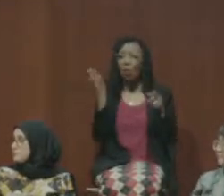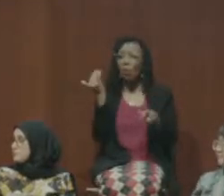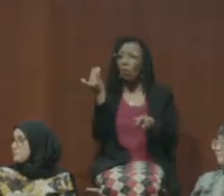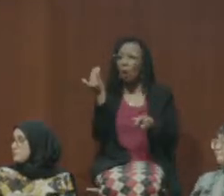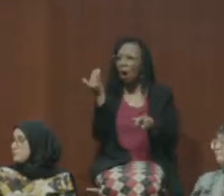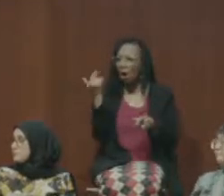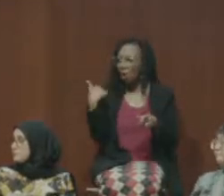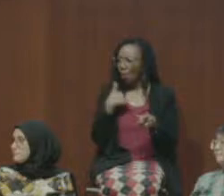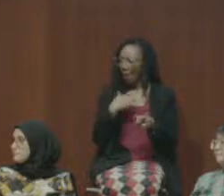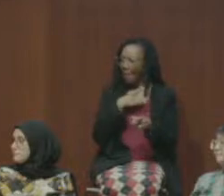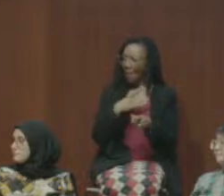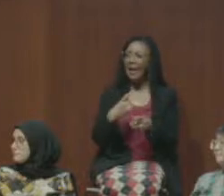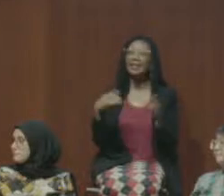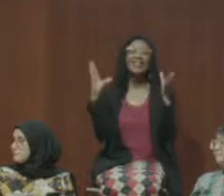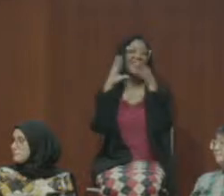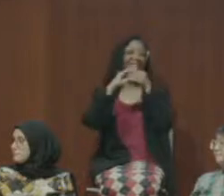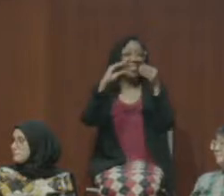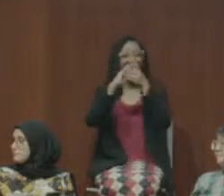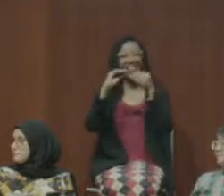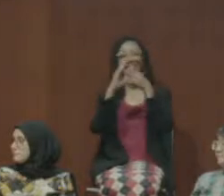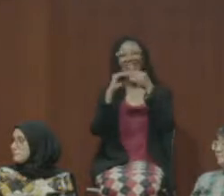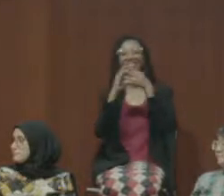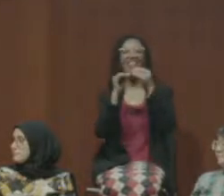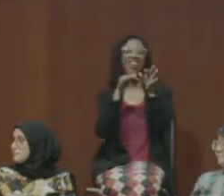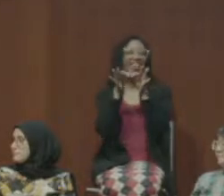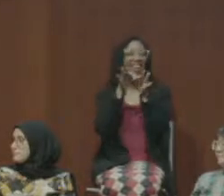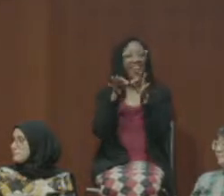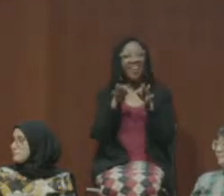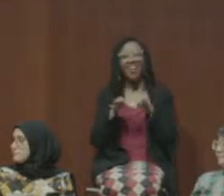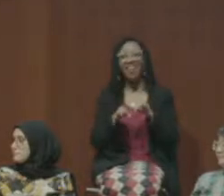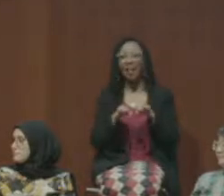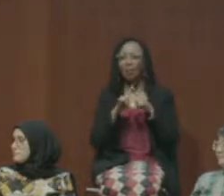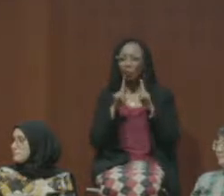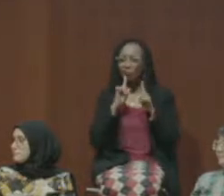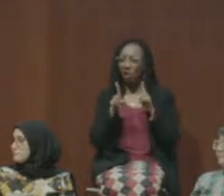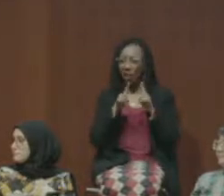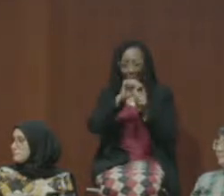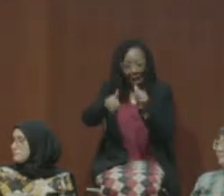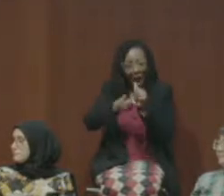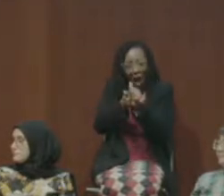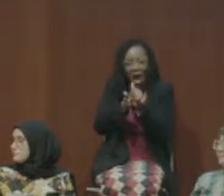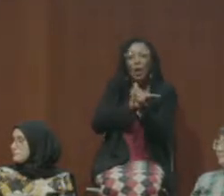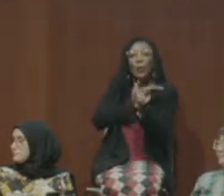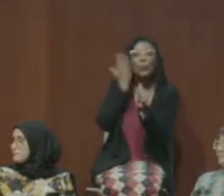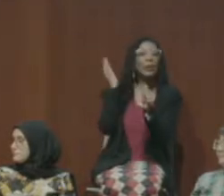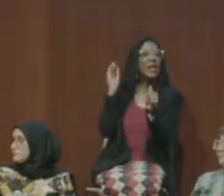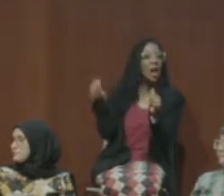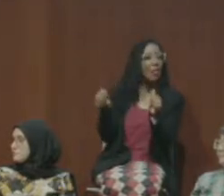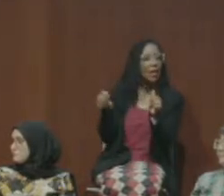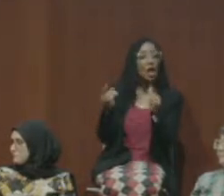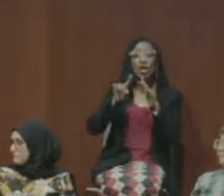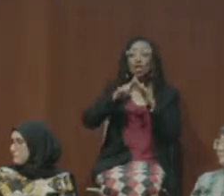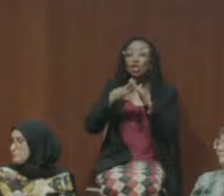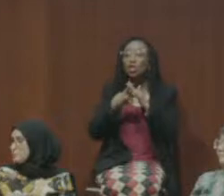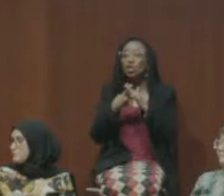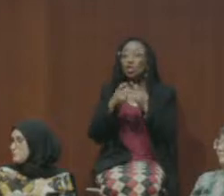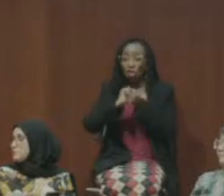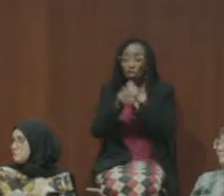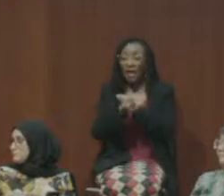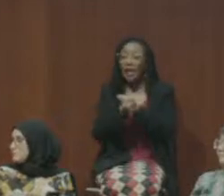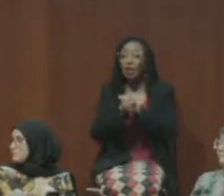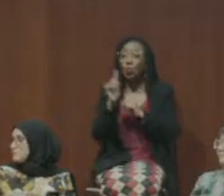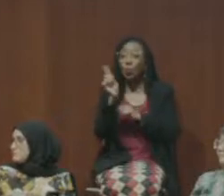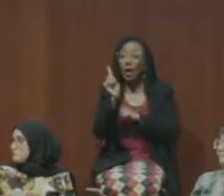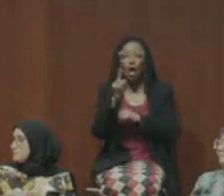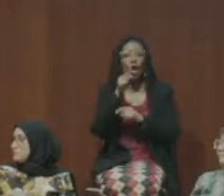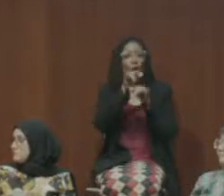Because we like to say things and have them be empty words, but all of us say, change starts with you, change starts